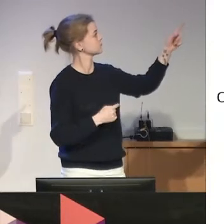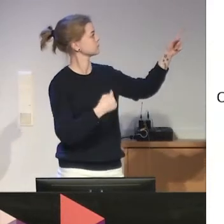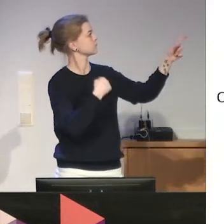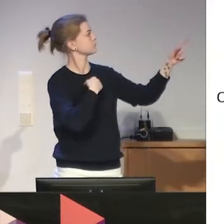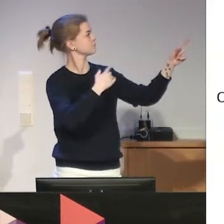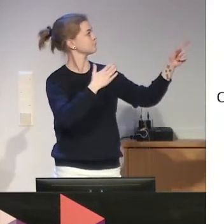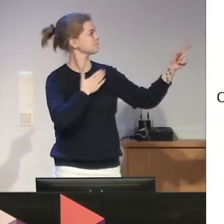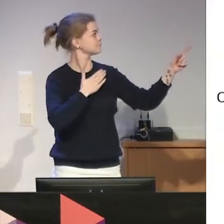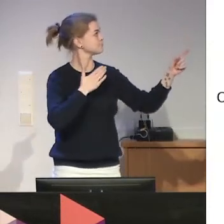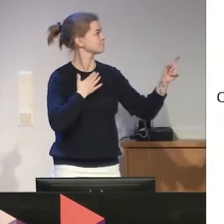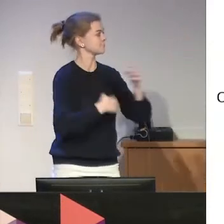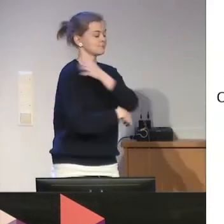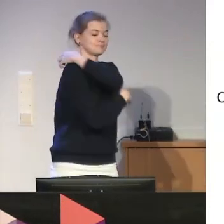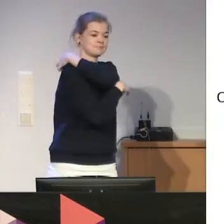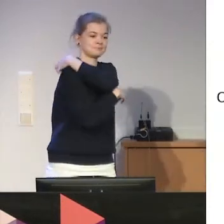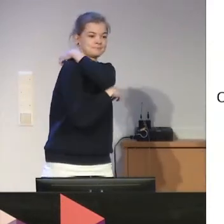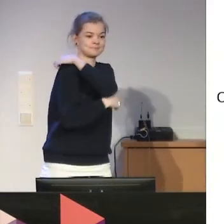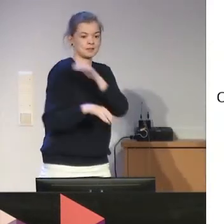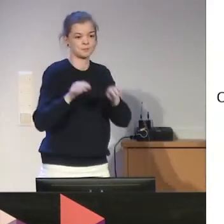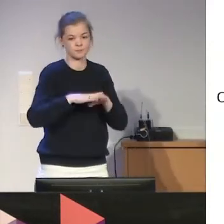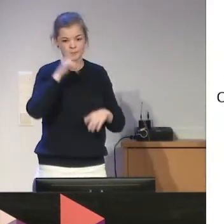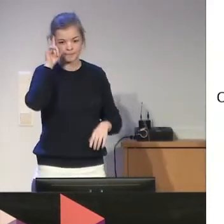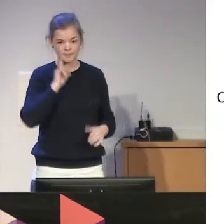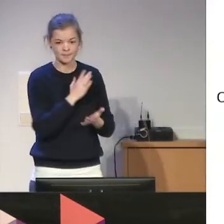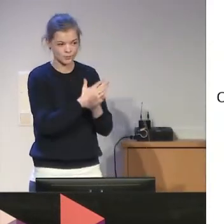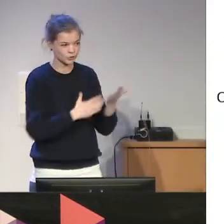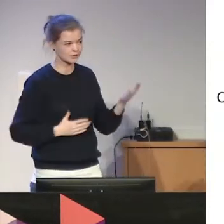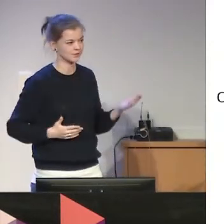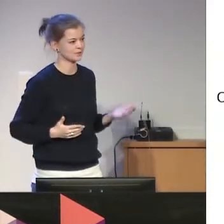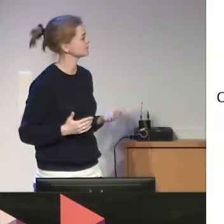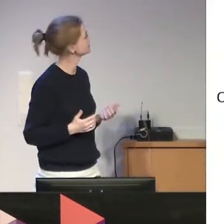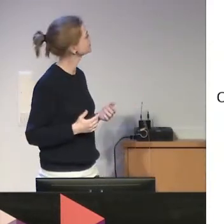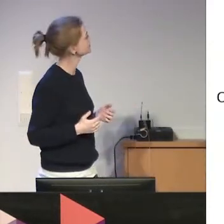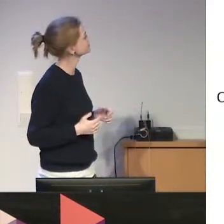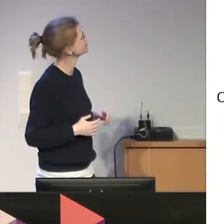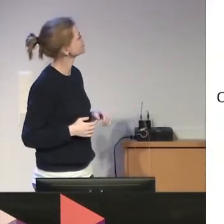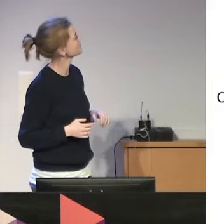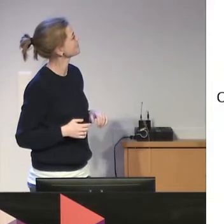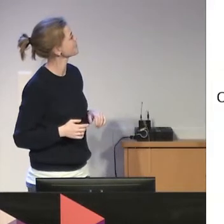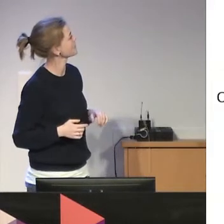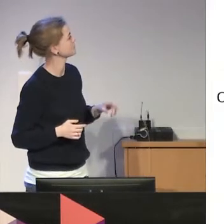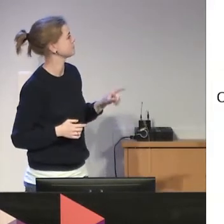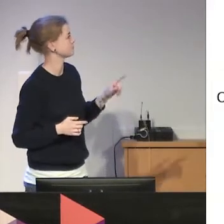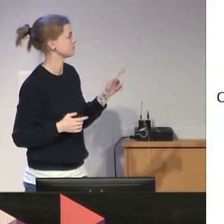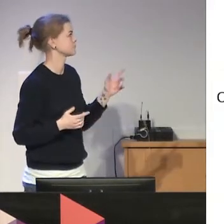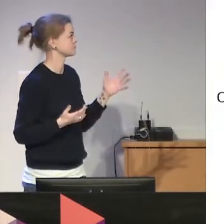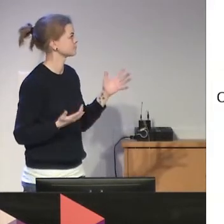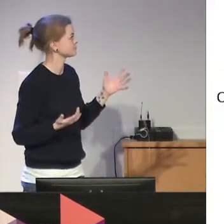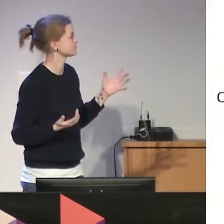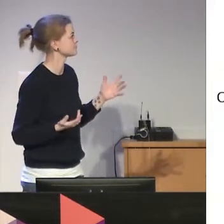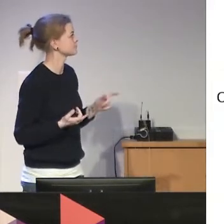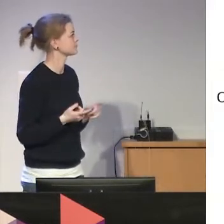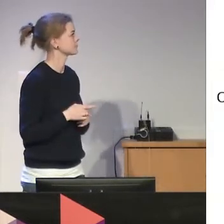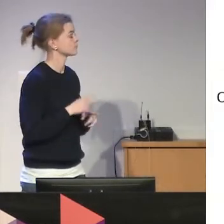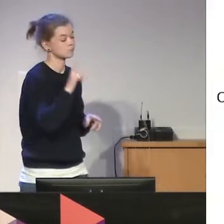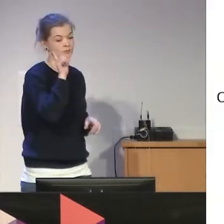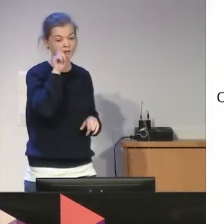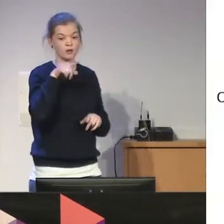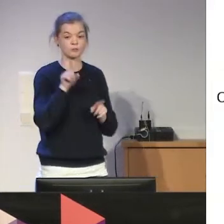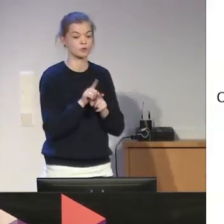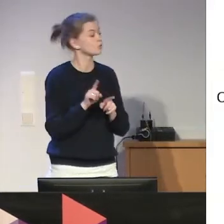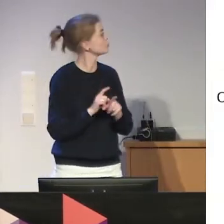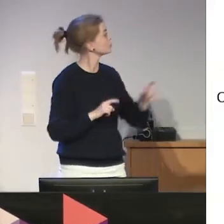you have the blend, which is kind of the blend, all the other space, it actually was trying to say, can you scratch me the way daddy